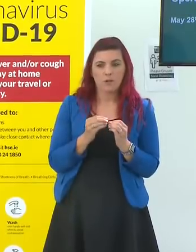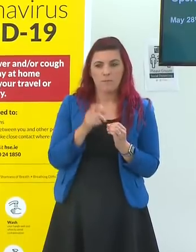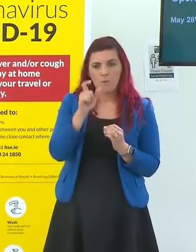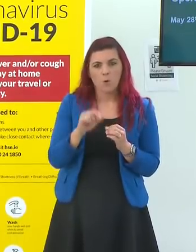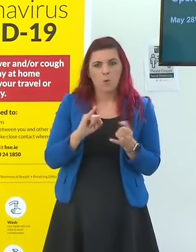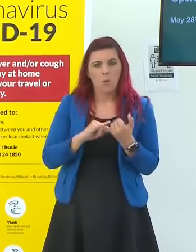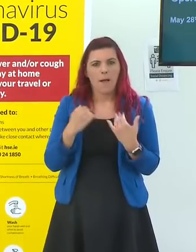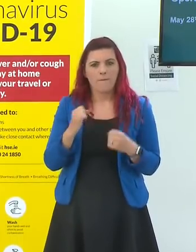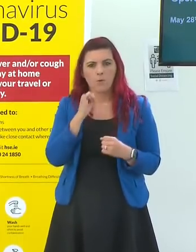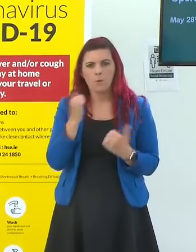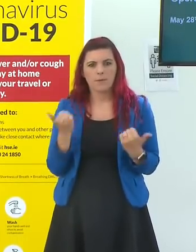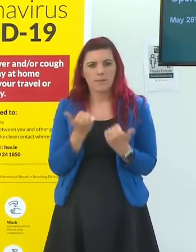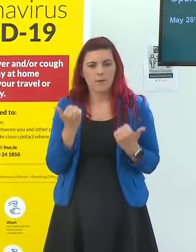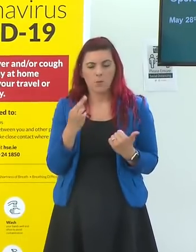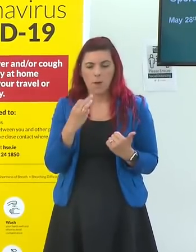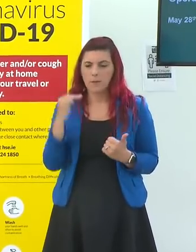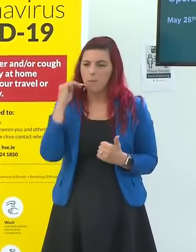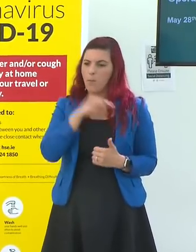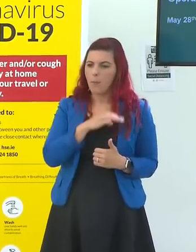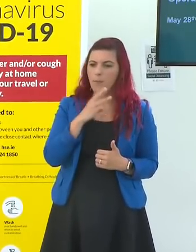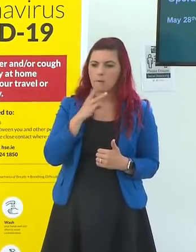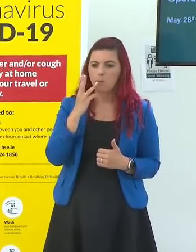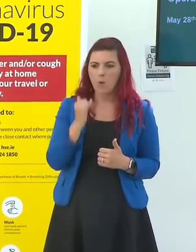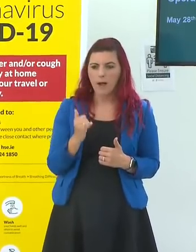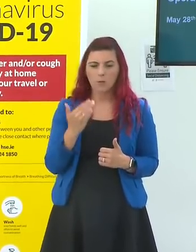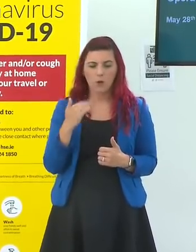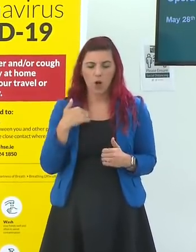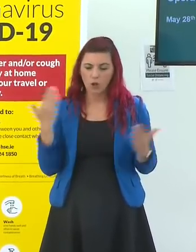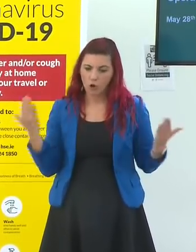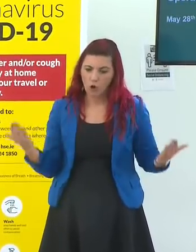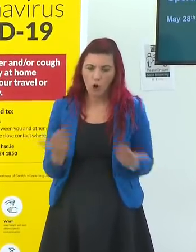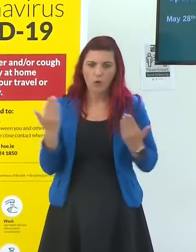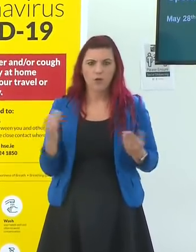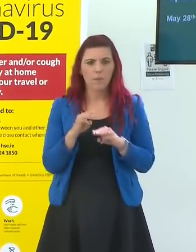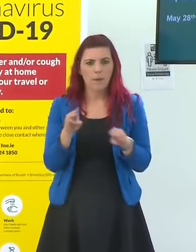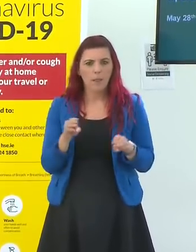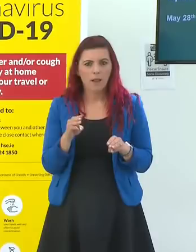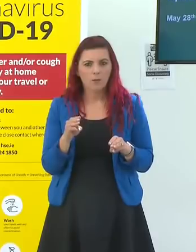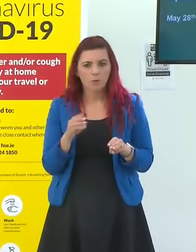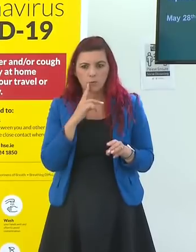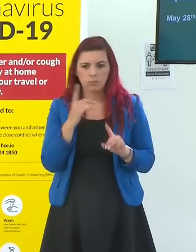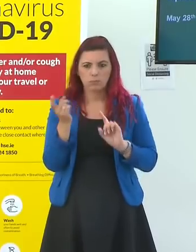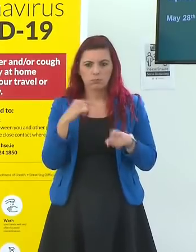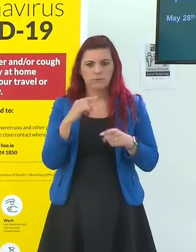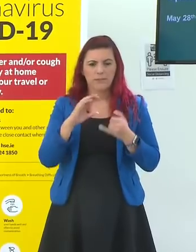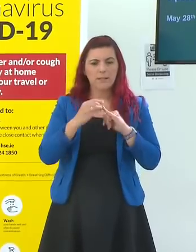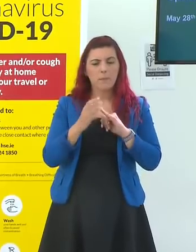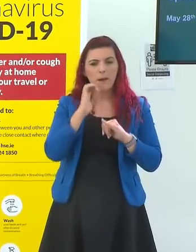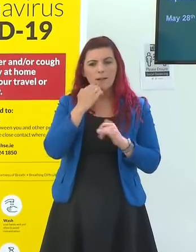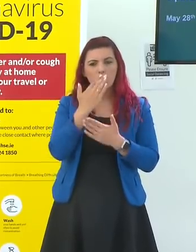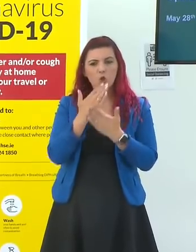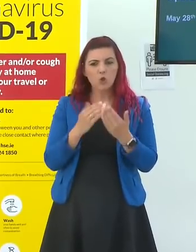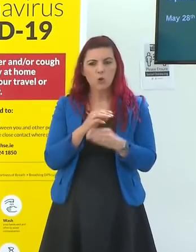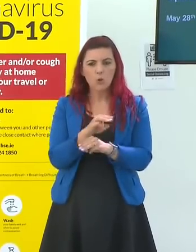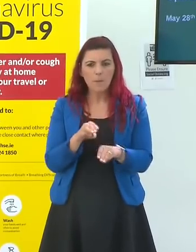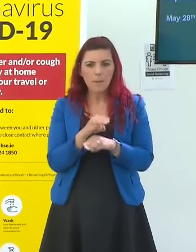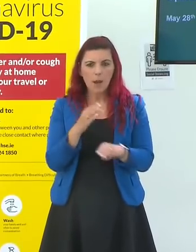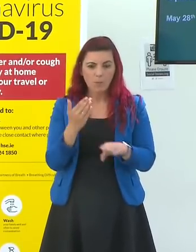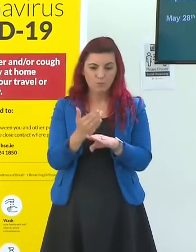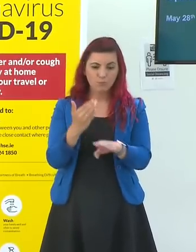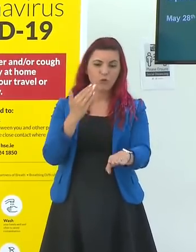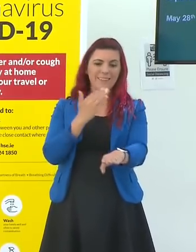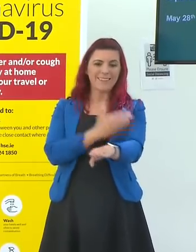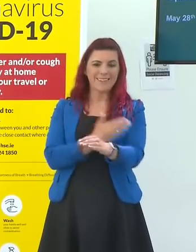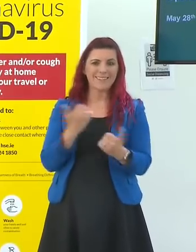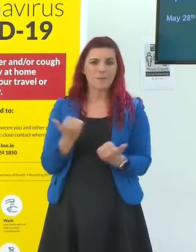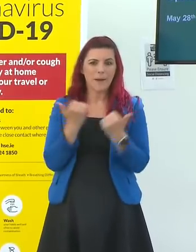It's all the more reason why he and we are encouraging people to present for testing. Is some of these people are actually pre-symptomatic.